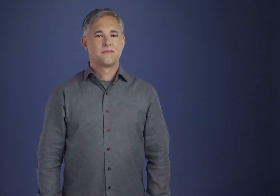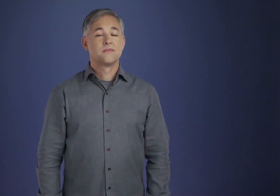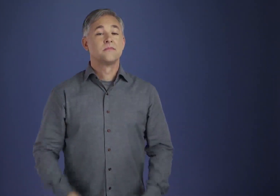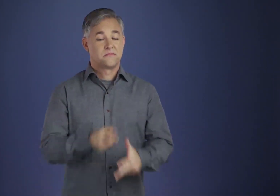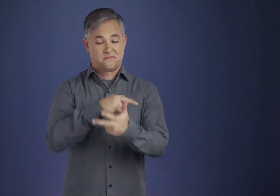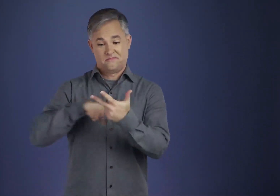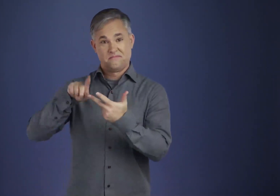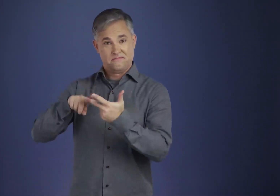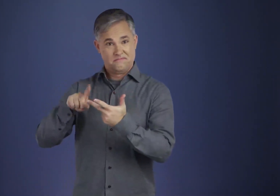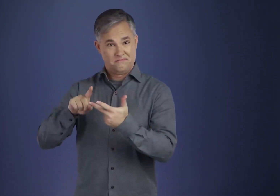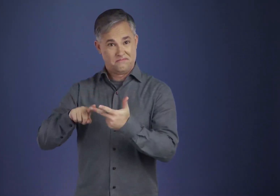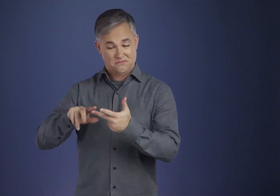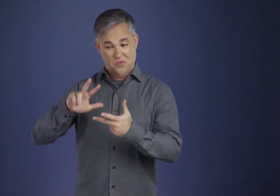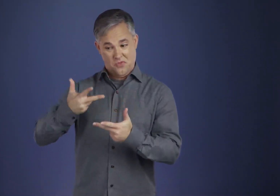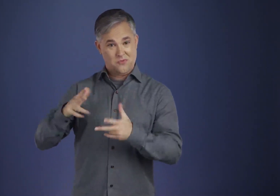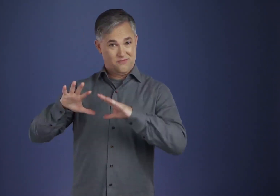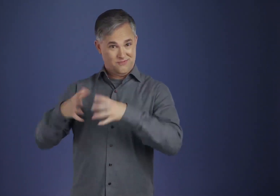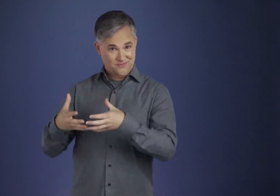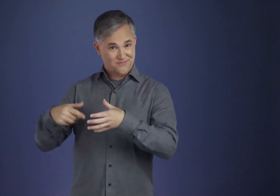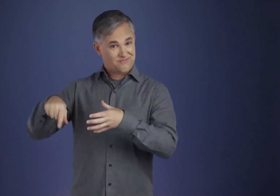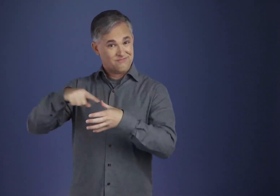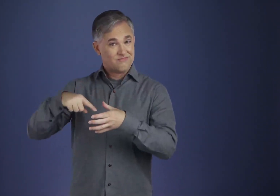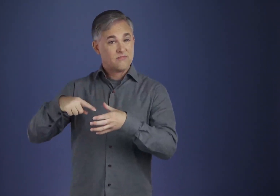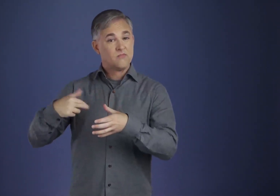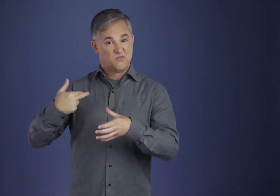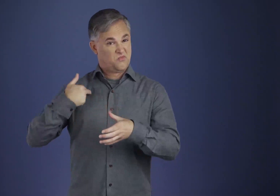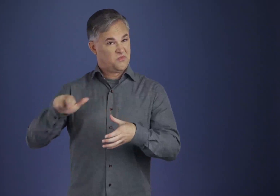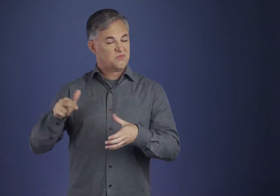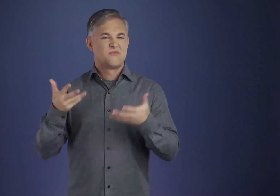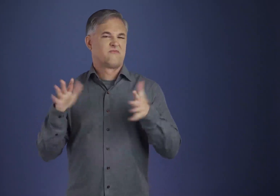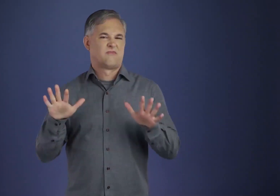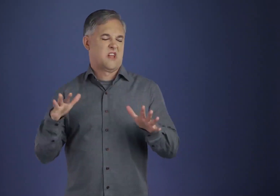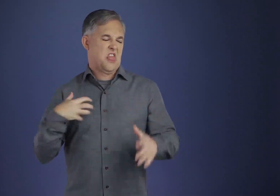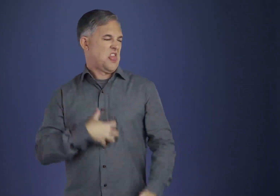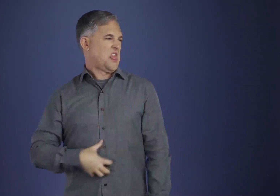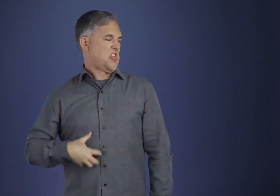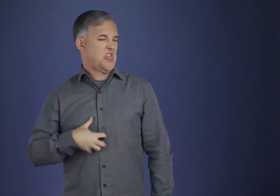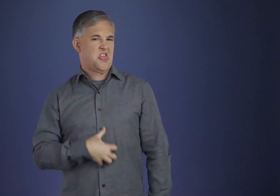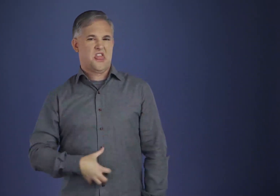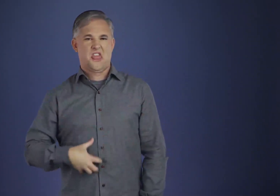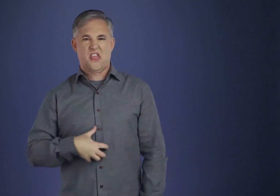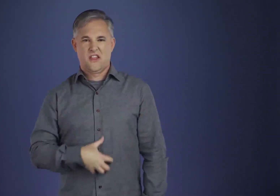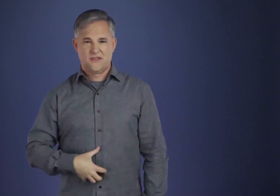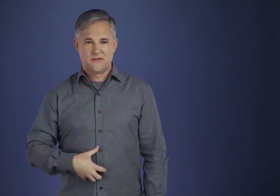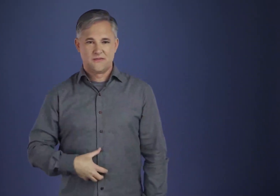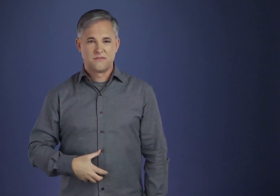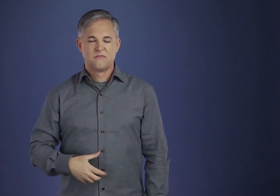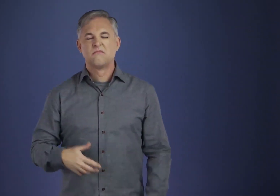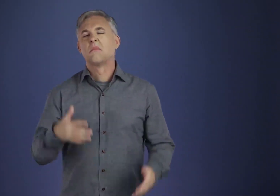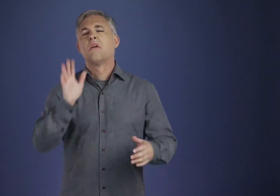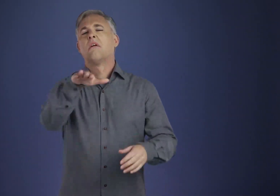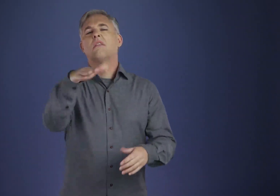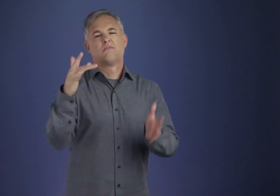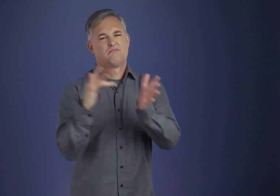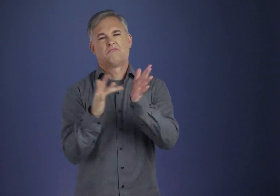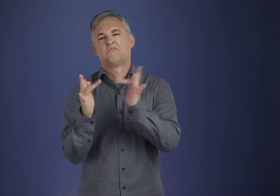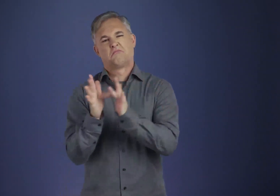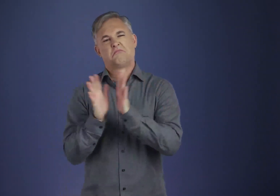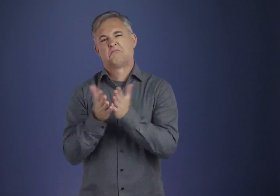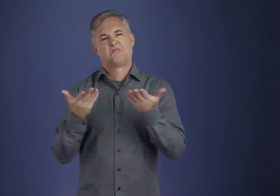Another crowd of AAs says, we were plumb disgusted with religion and all its works. The Bible,